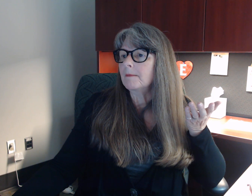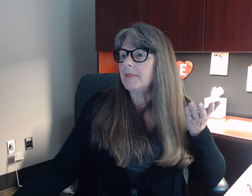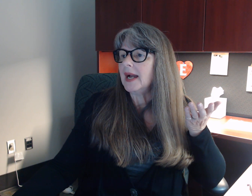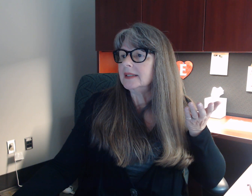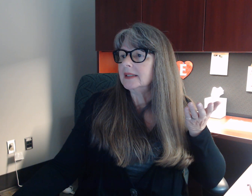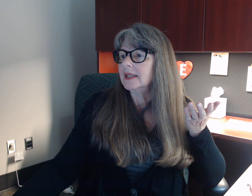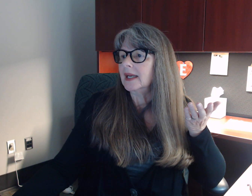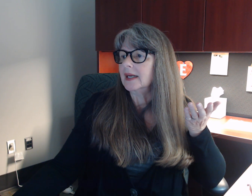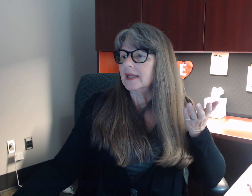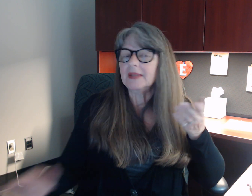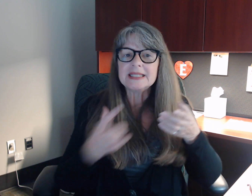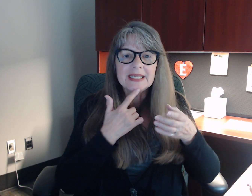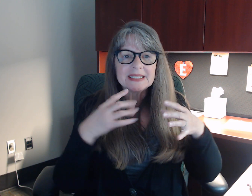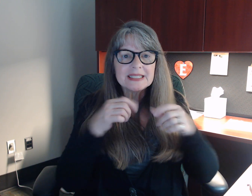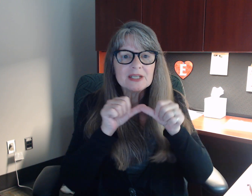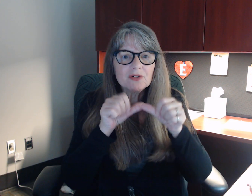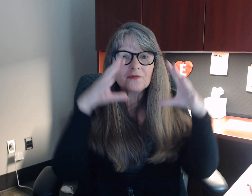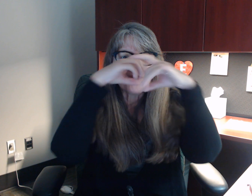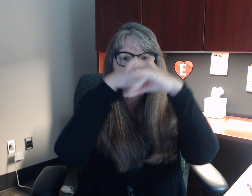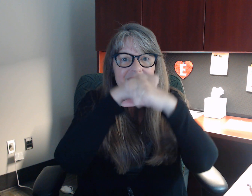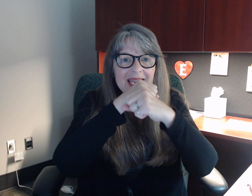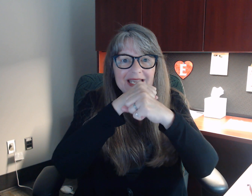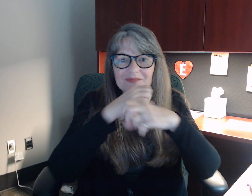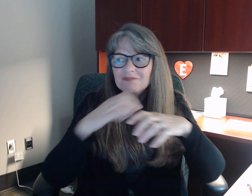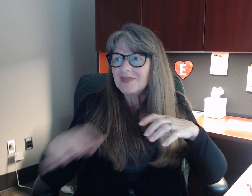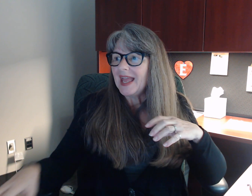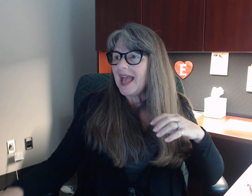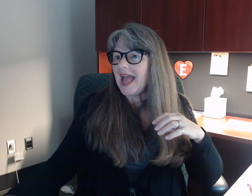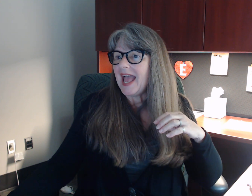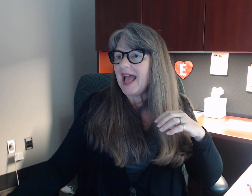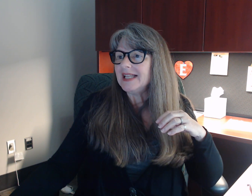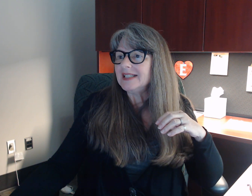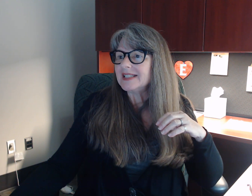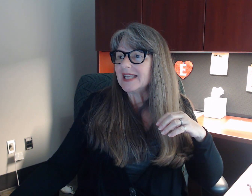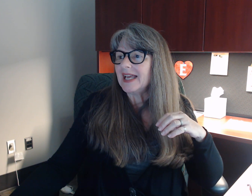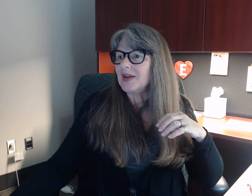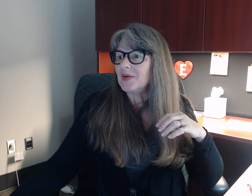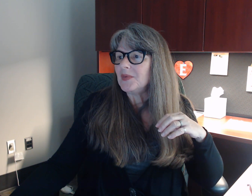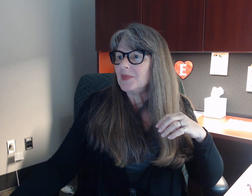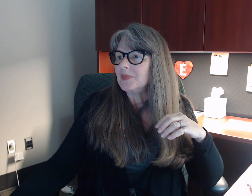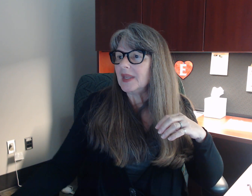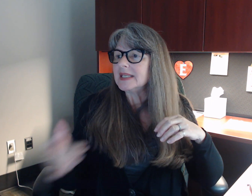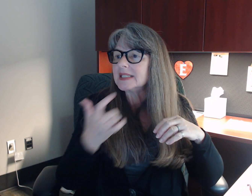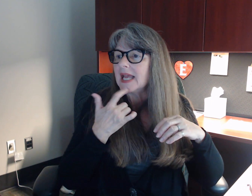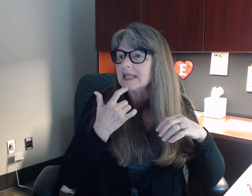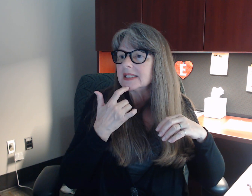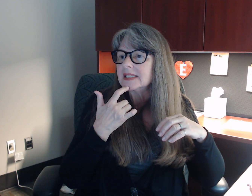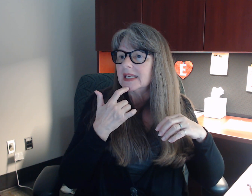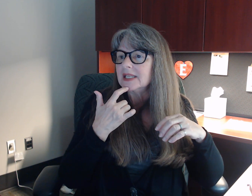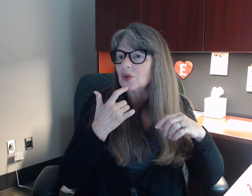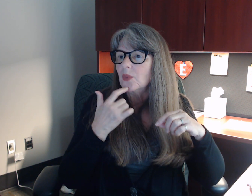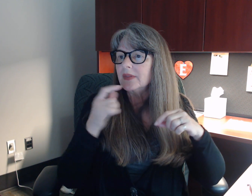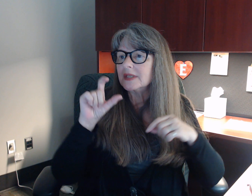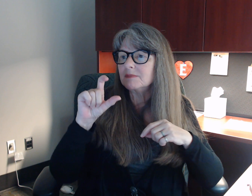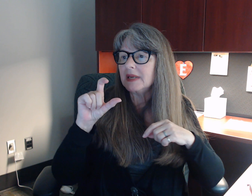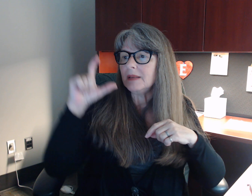But they said it's still fascinating. And it says that this mini